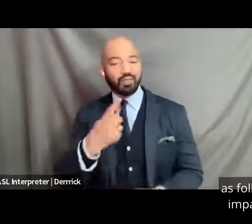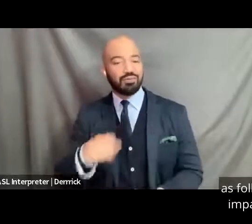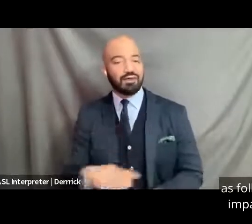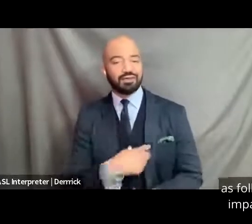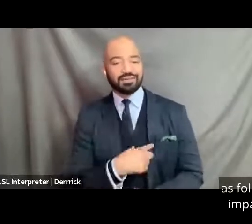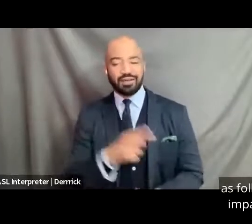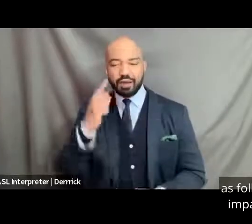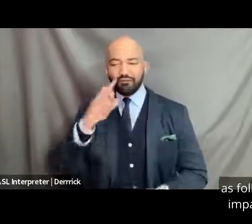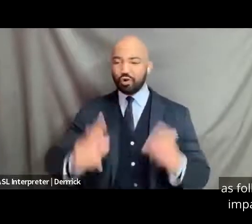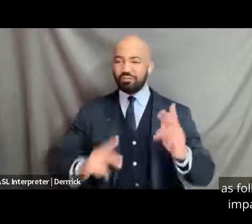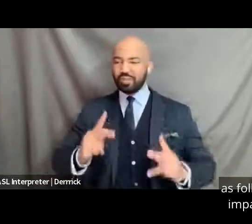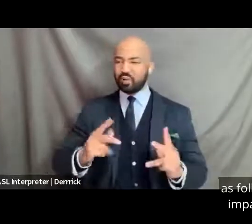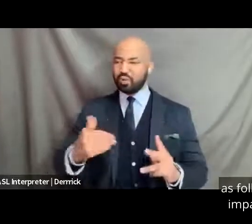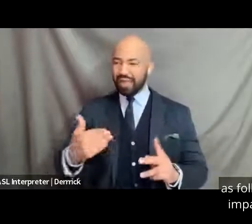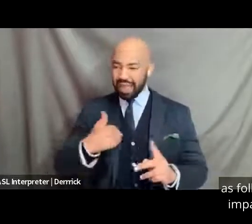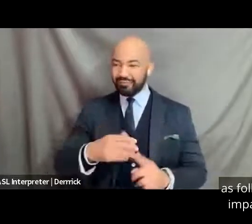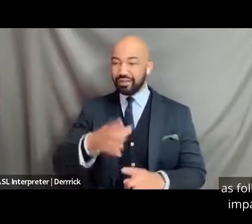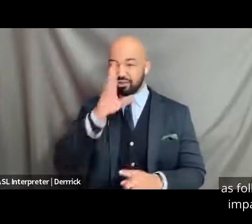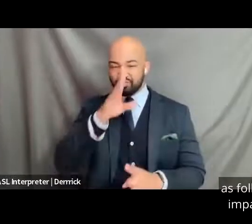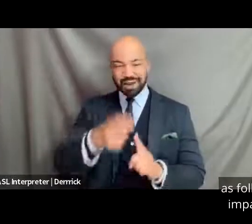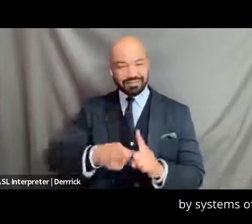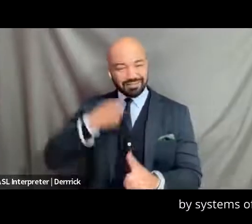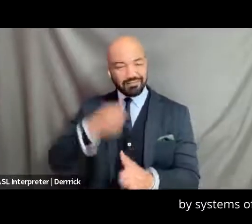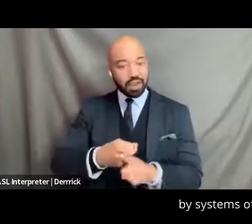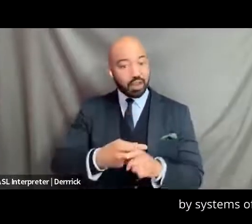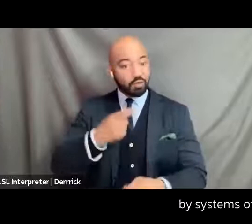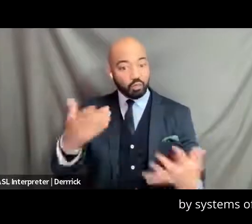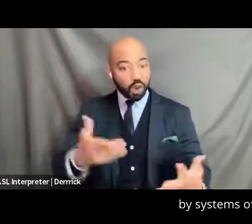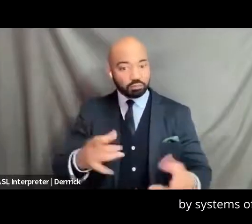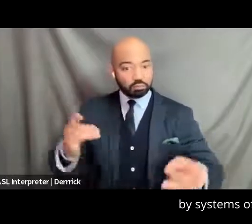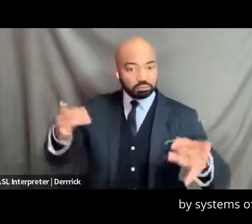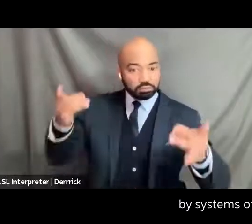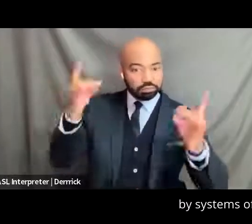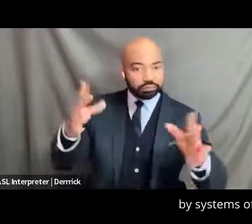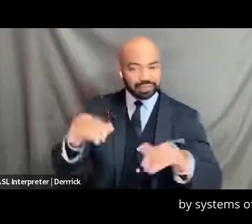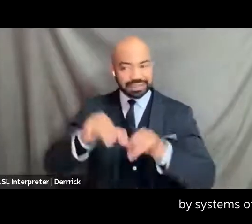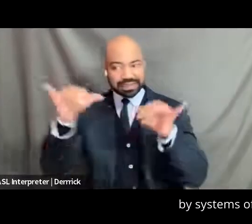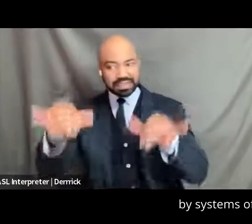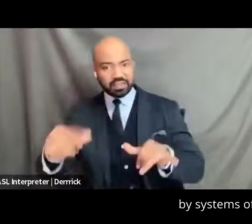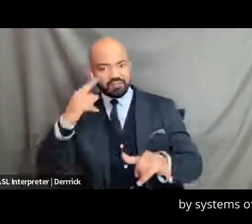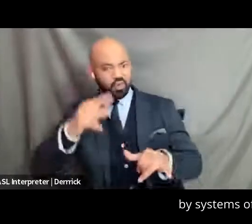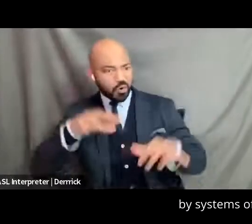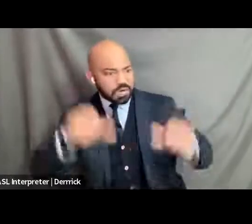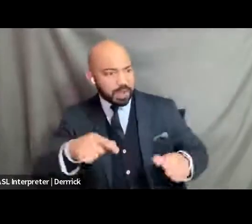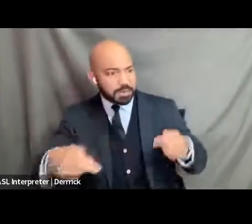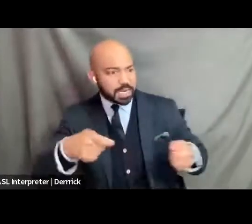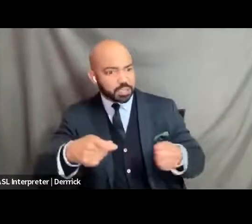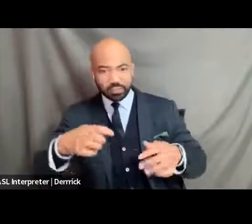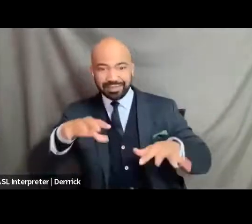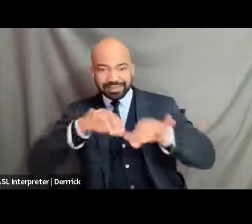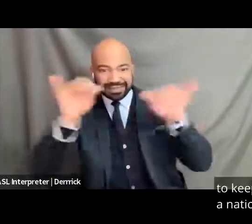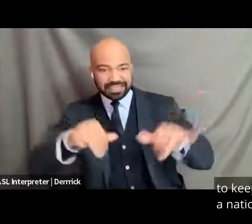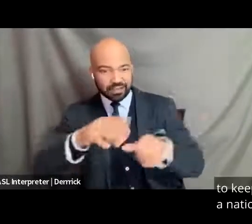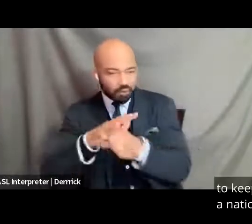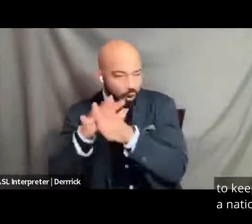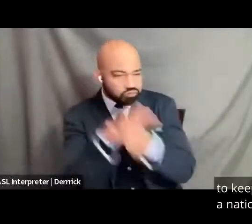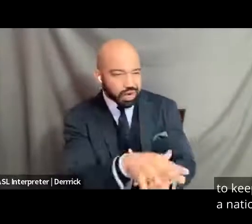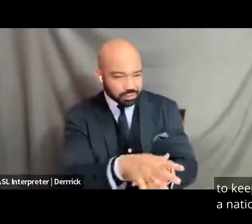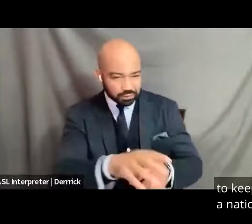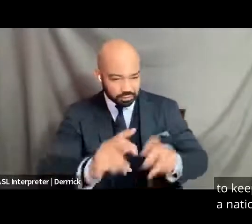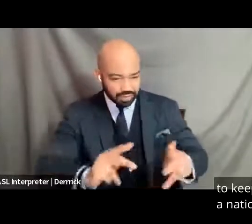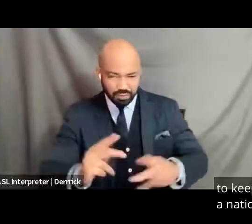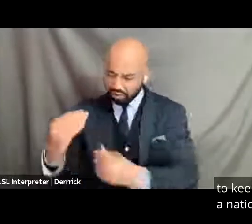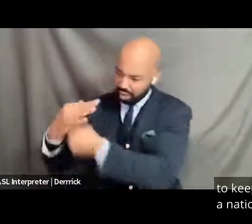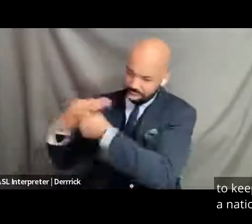are directly impacted by violence by systems of domination and oppression to keep